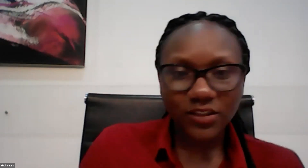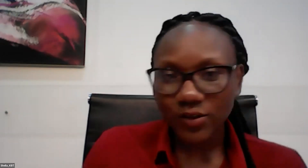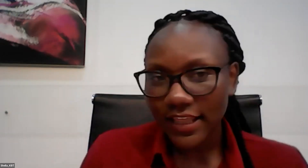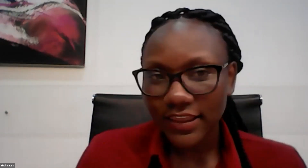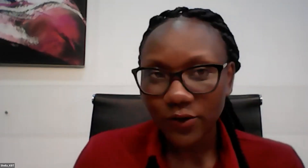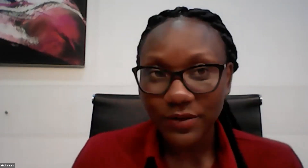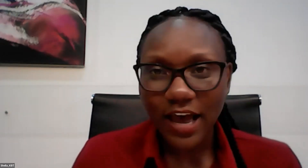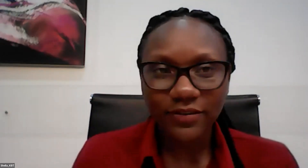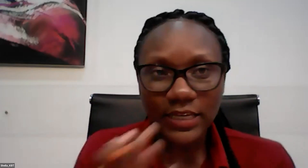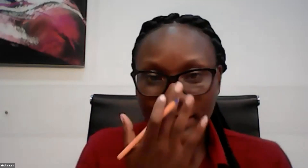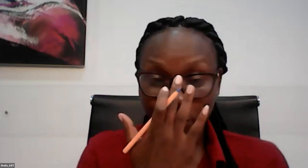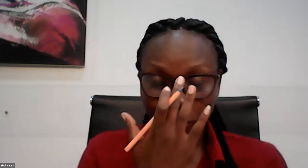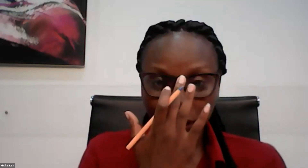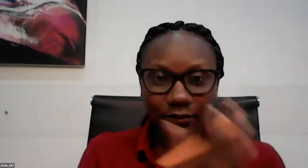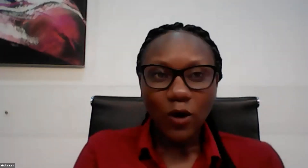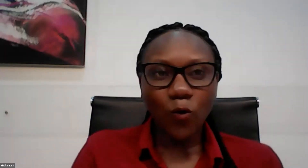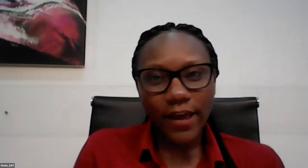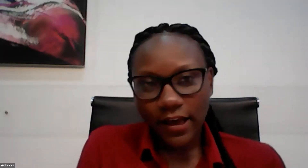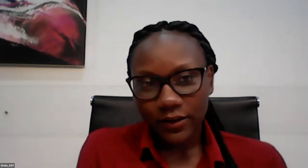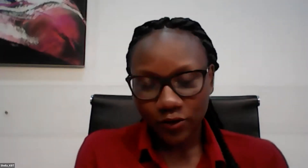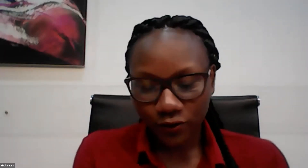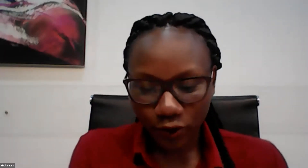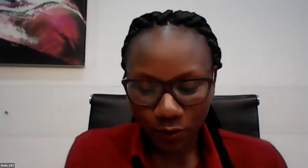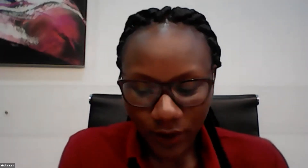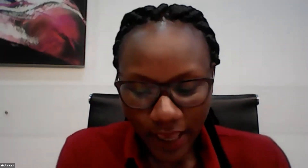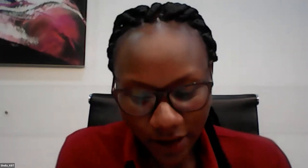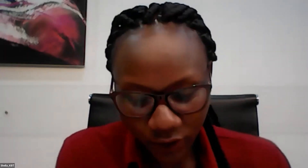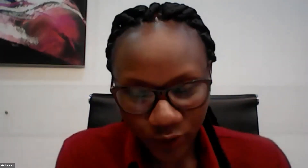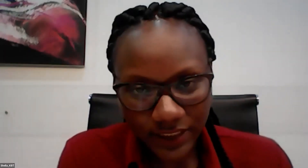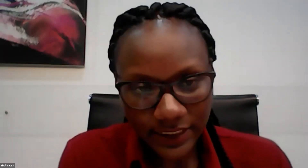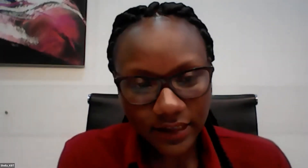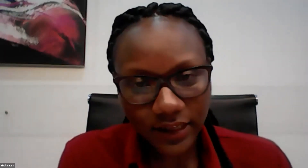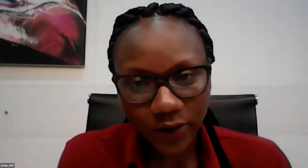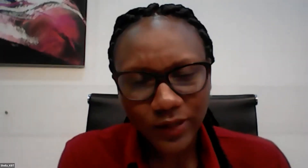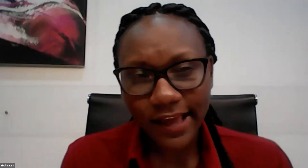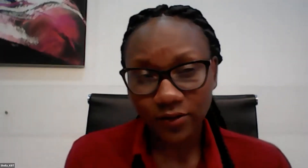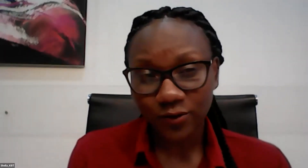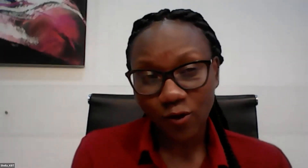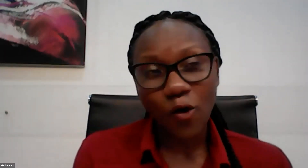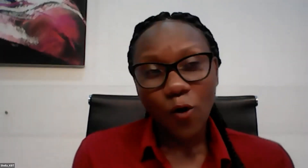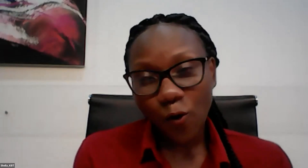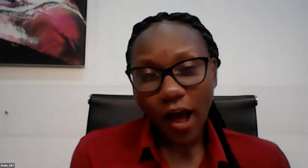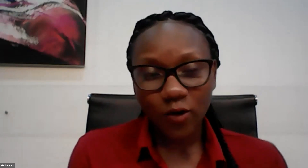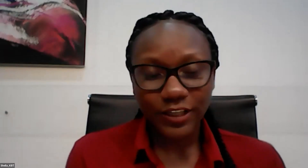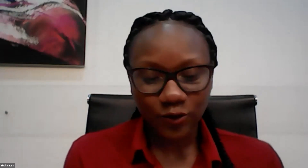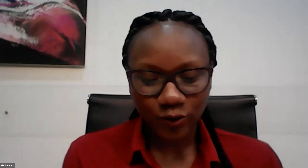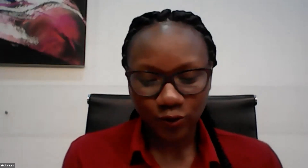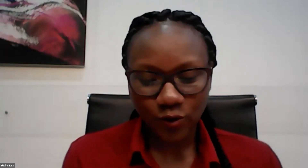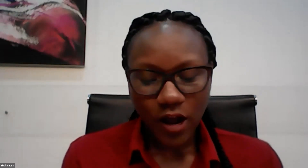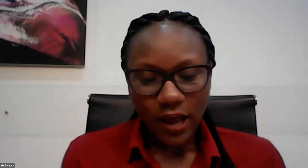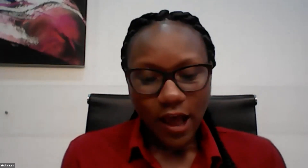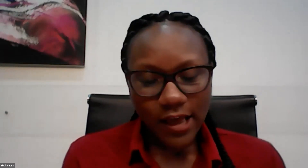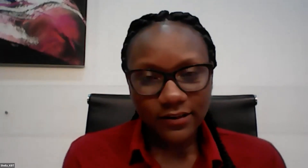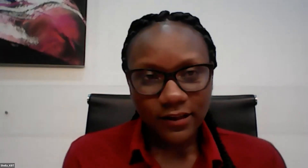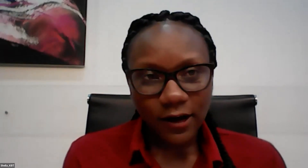of this session, the other thing we'll be having is a poll where, from everyone who is listening in, we'd like to know who, according to